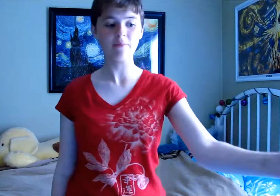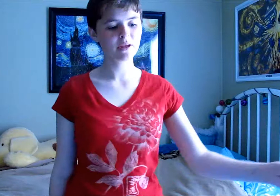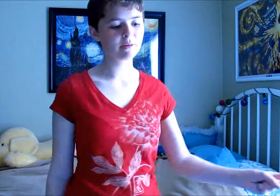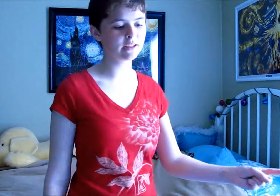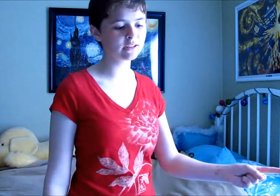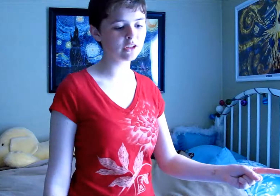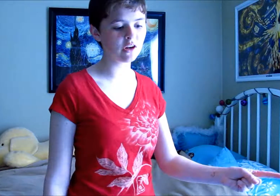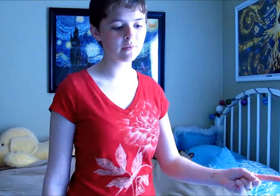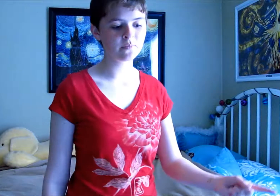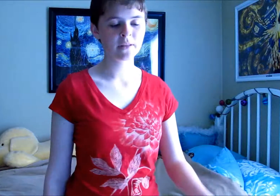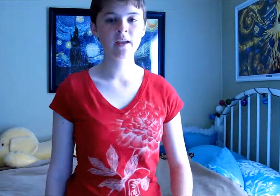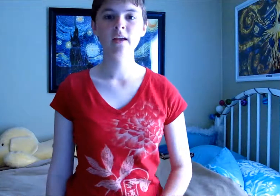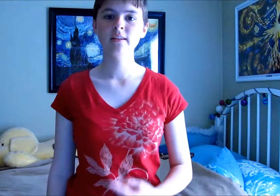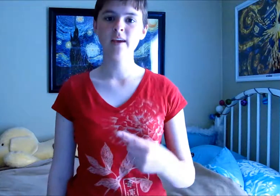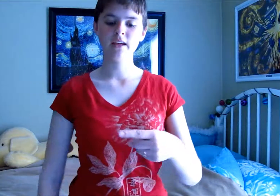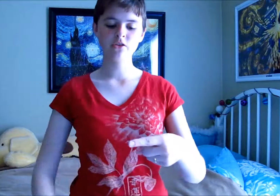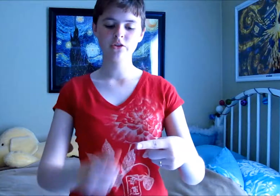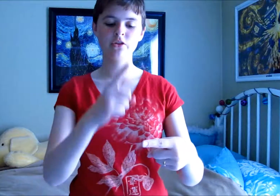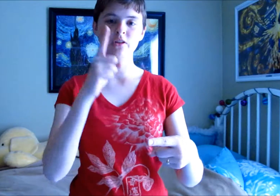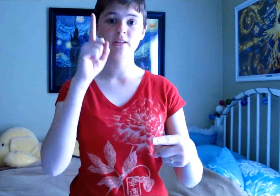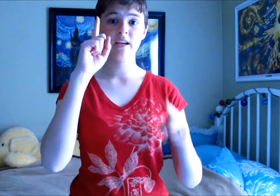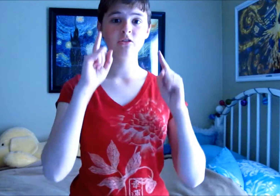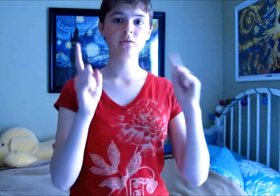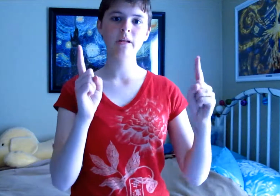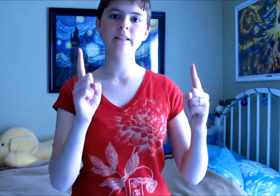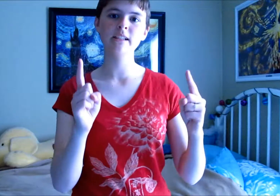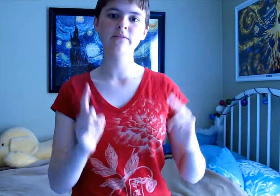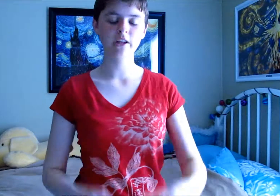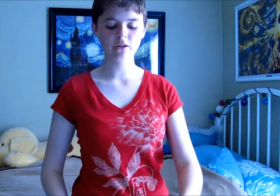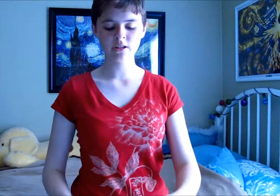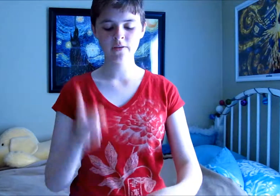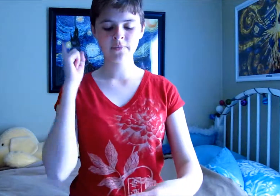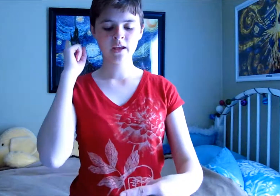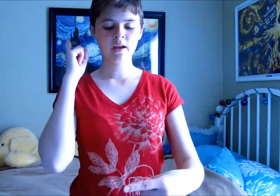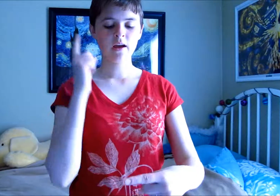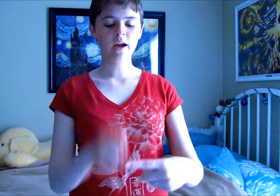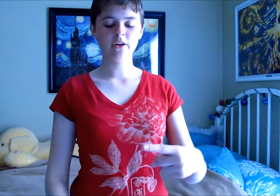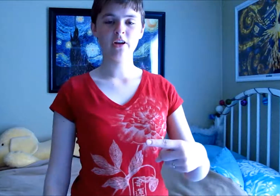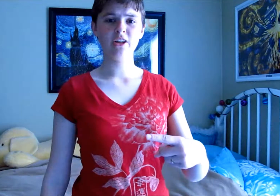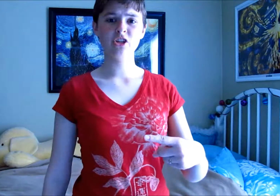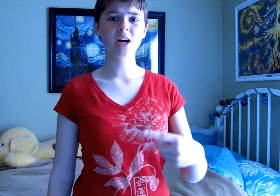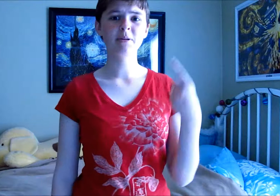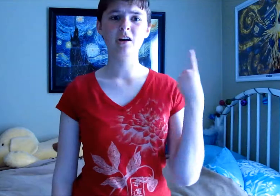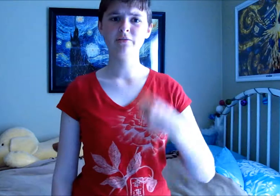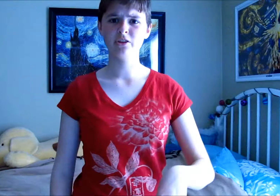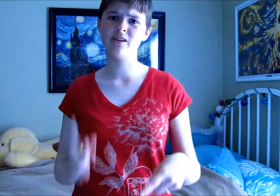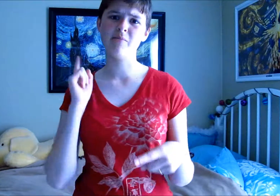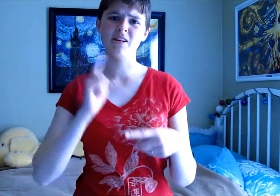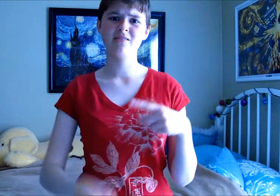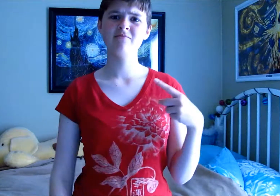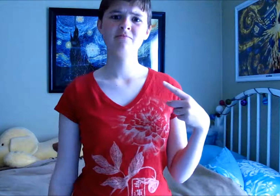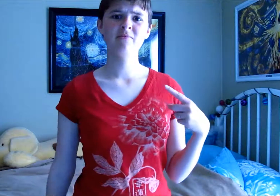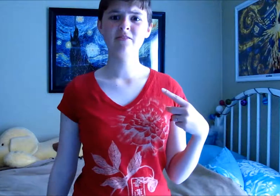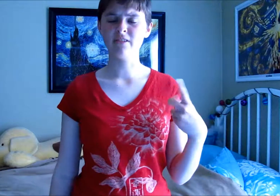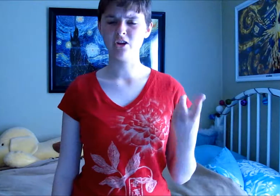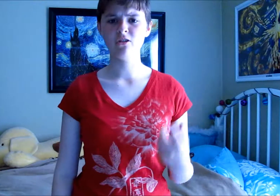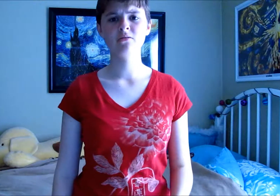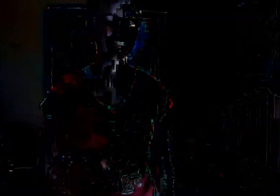of people in this song. Can't, you're just going to take 2 index fingers and you're going to chop off your dominant finger.